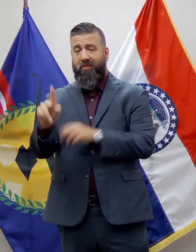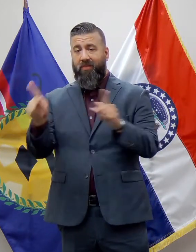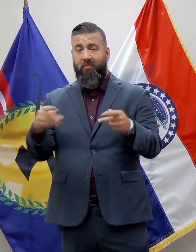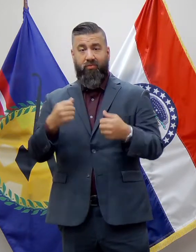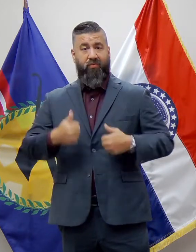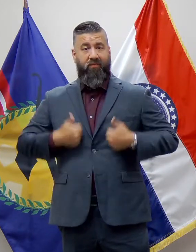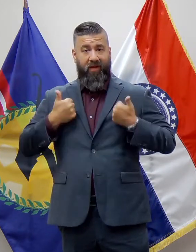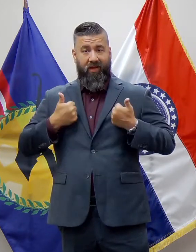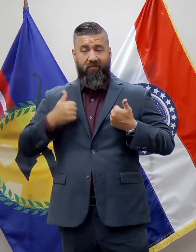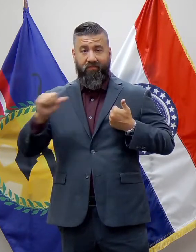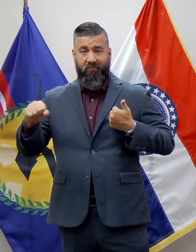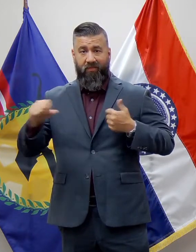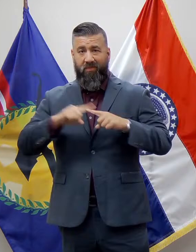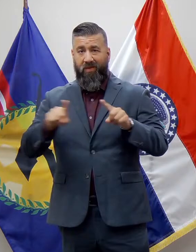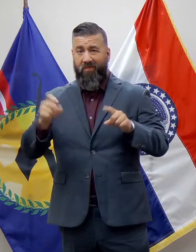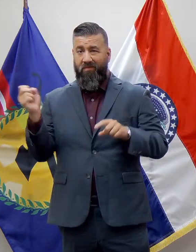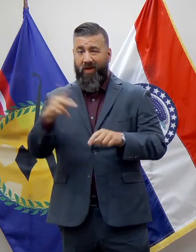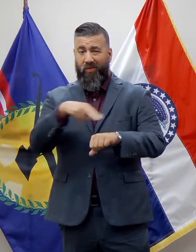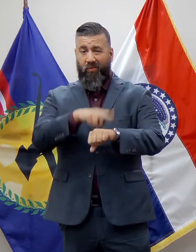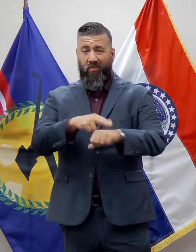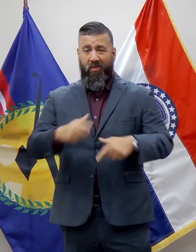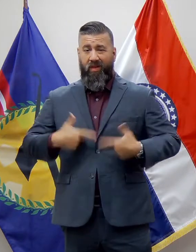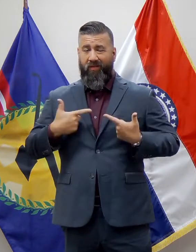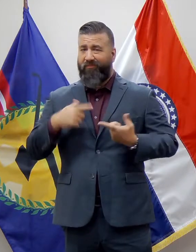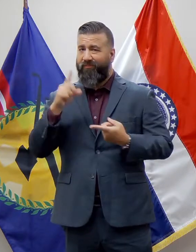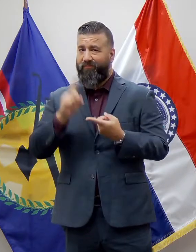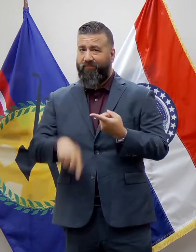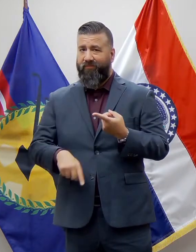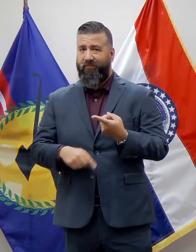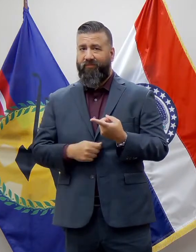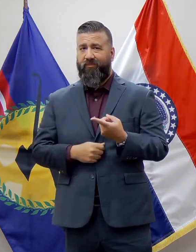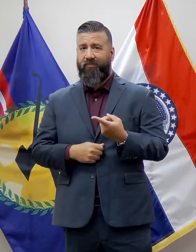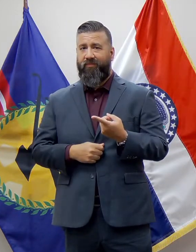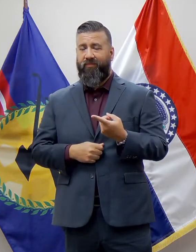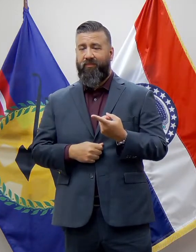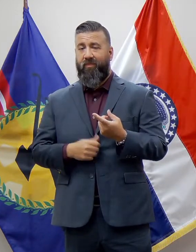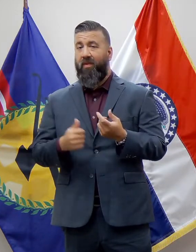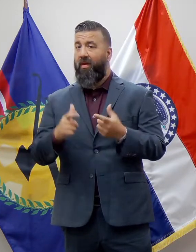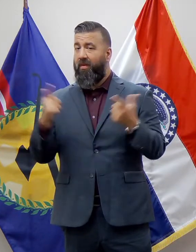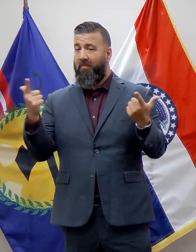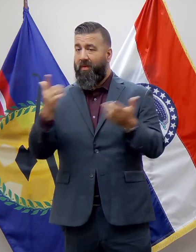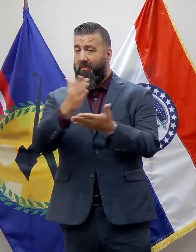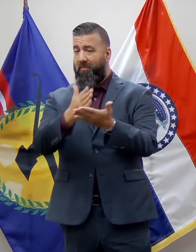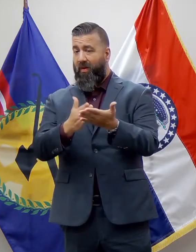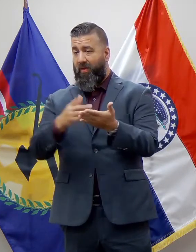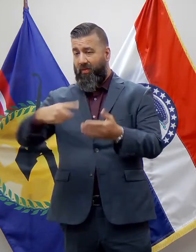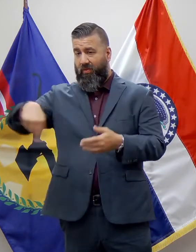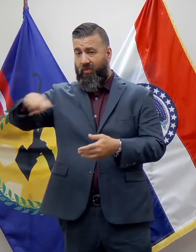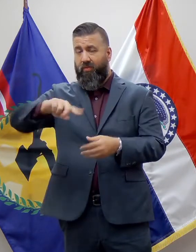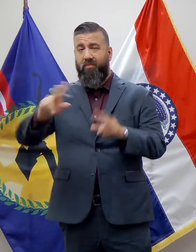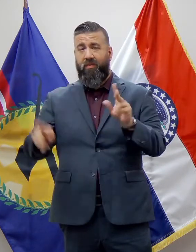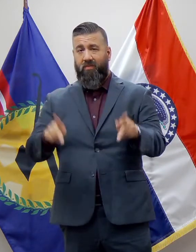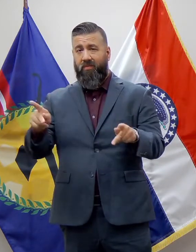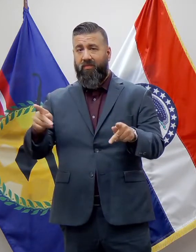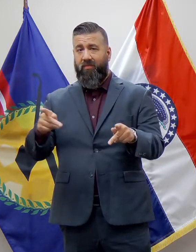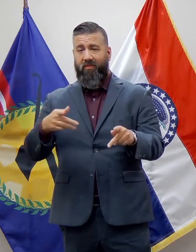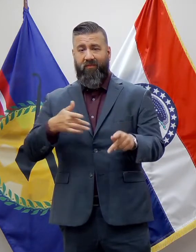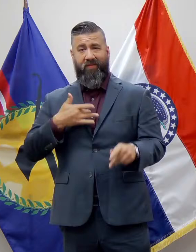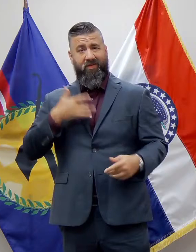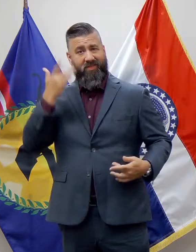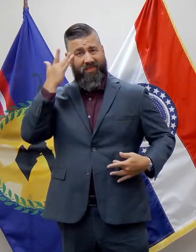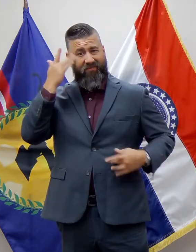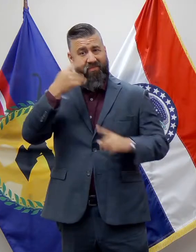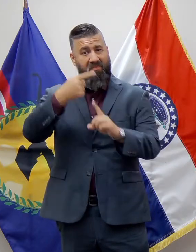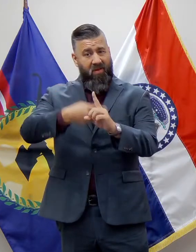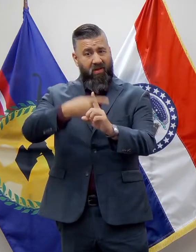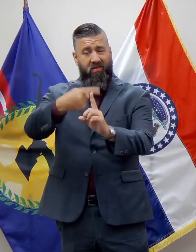get back to their normal lives within a few weeks. A significant portion of those people have symptoms for months, and some have